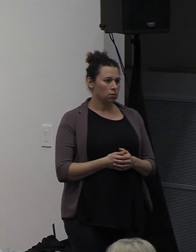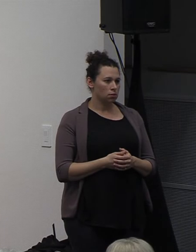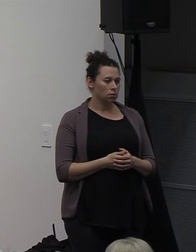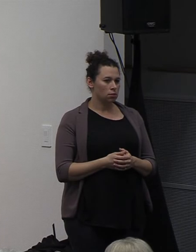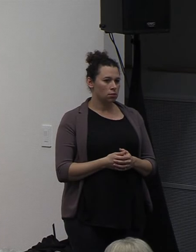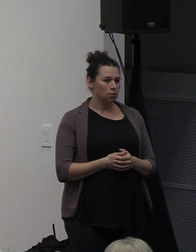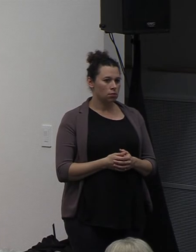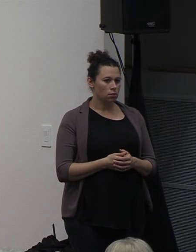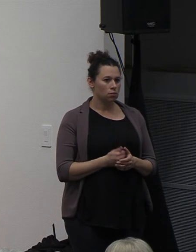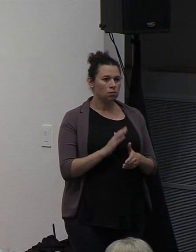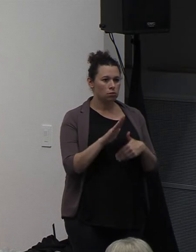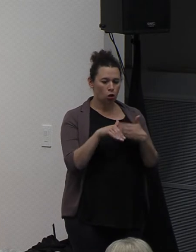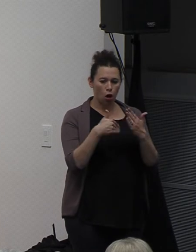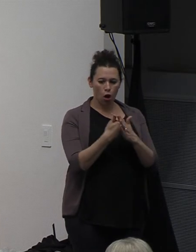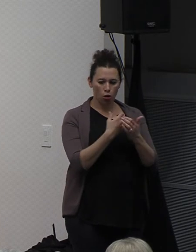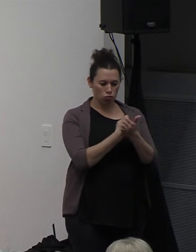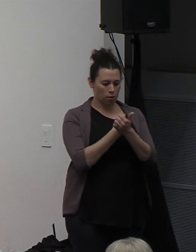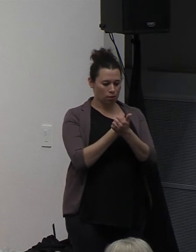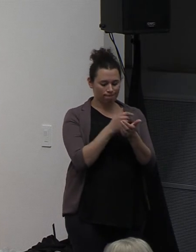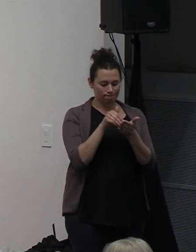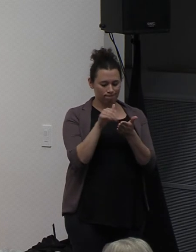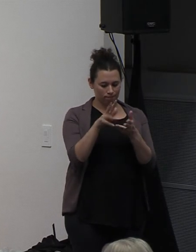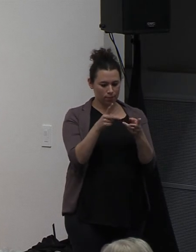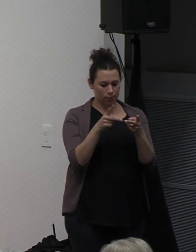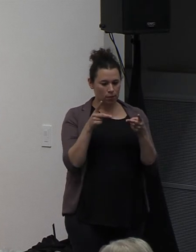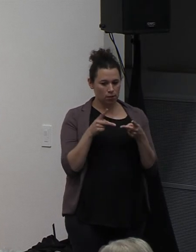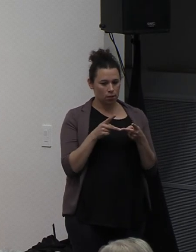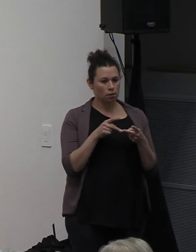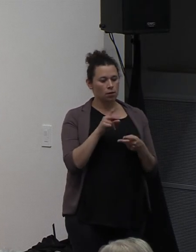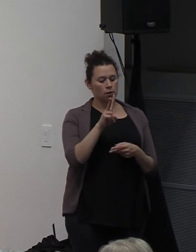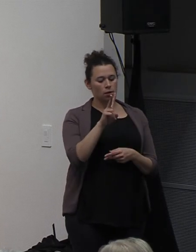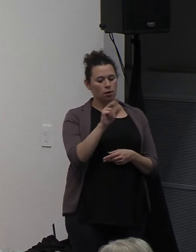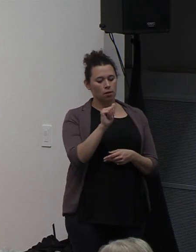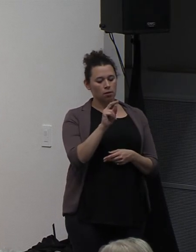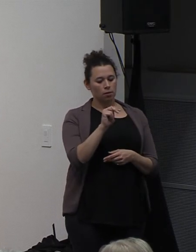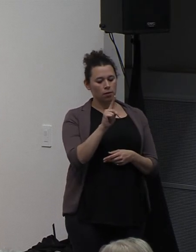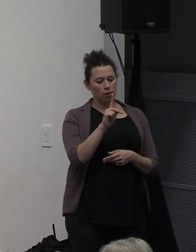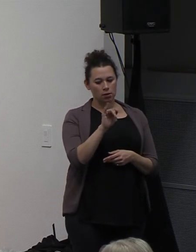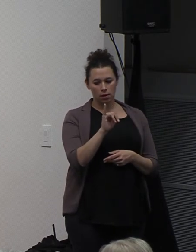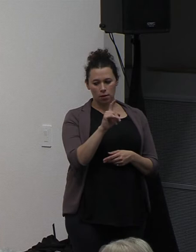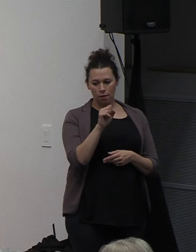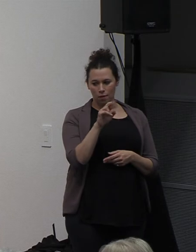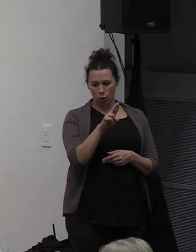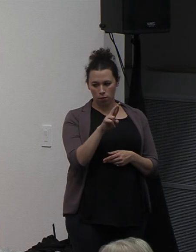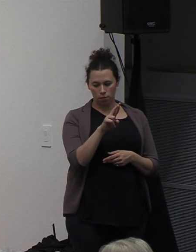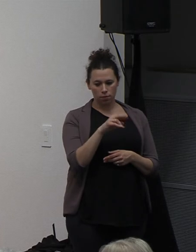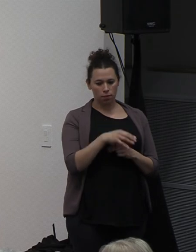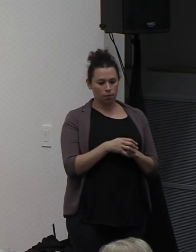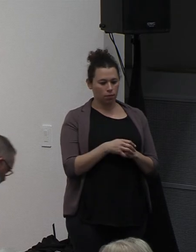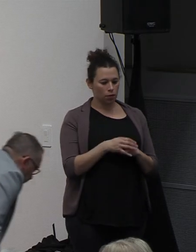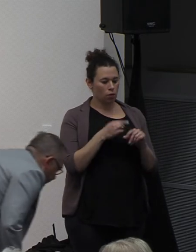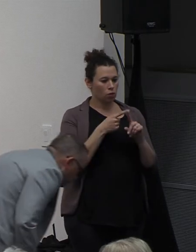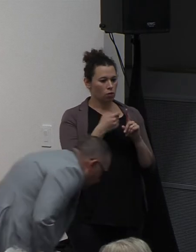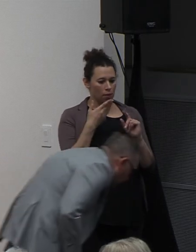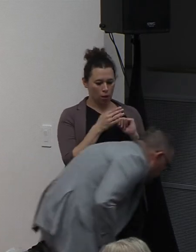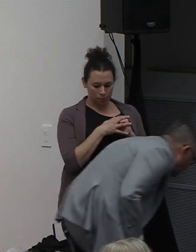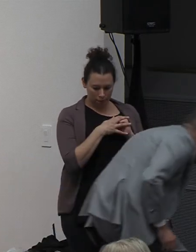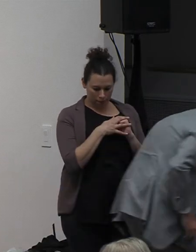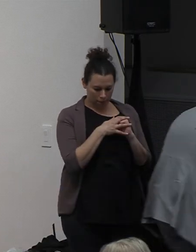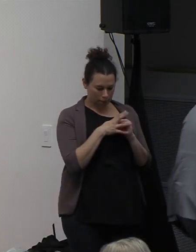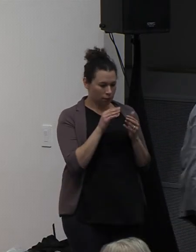And they were sent to a place called Val d'Hiver. From there, they were sent to